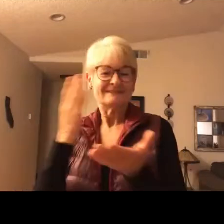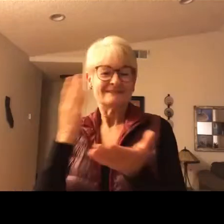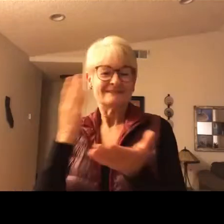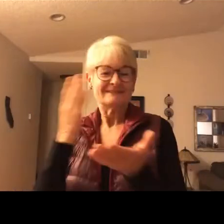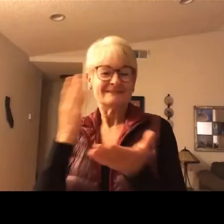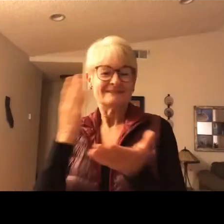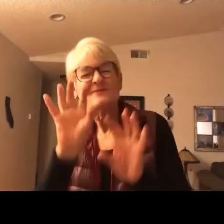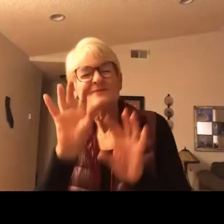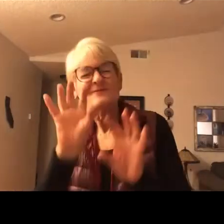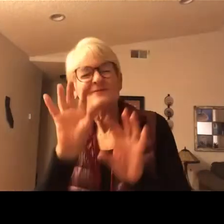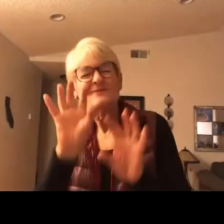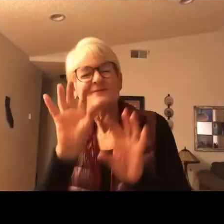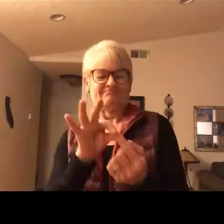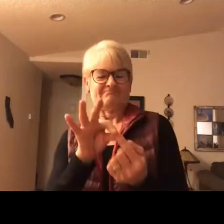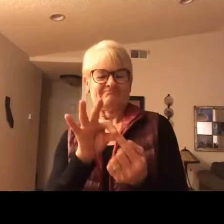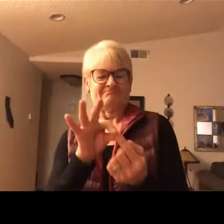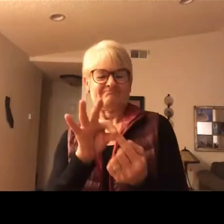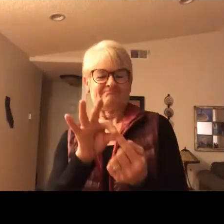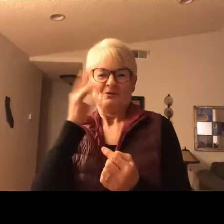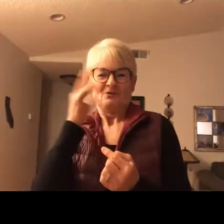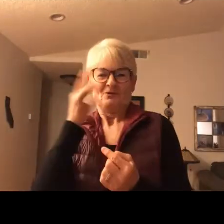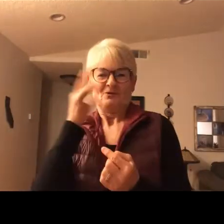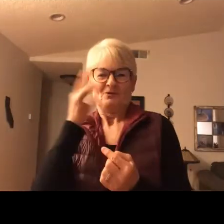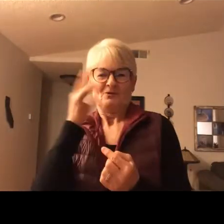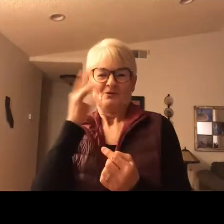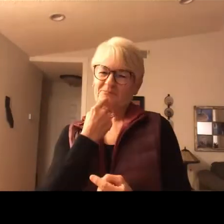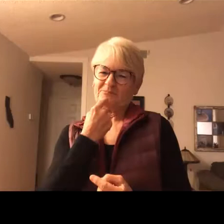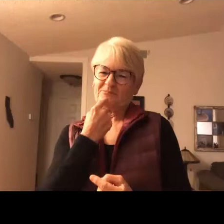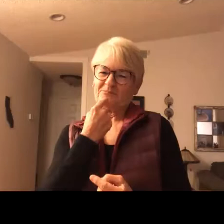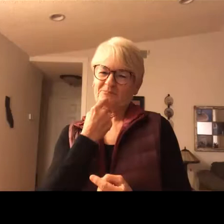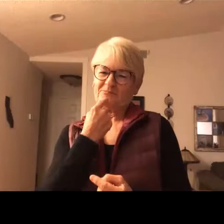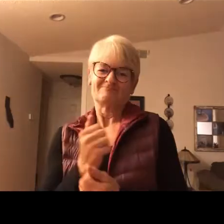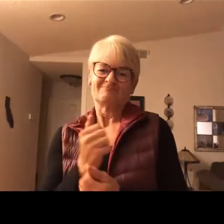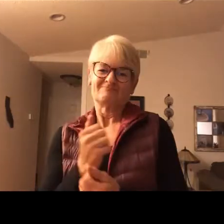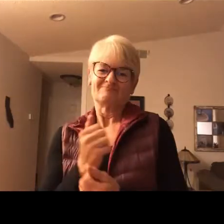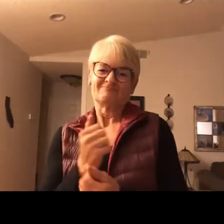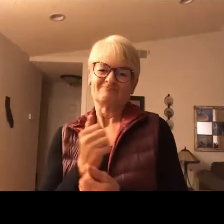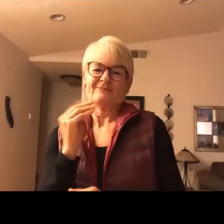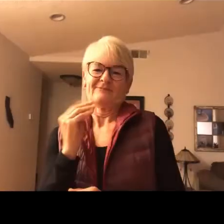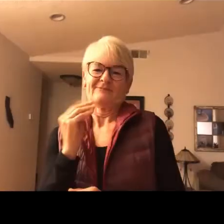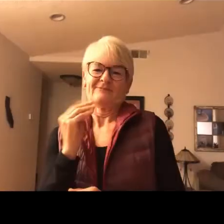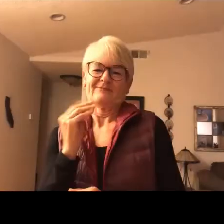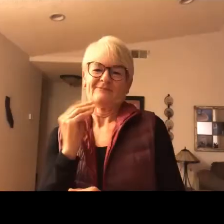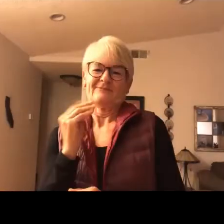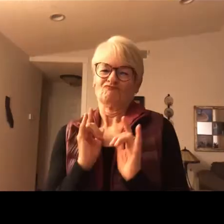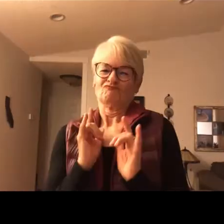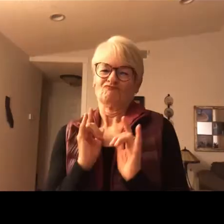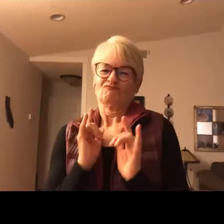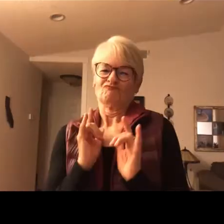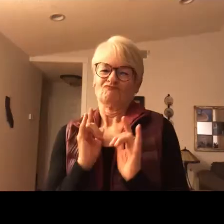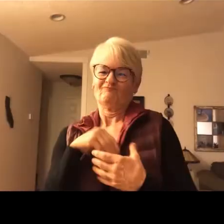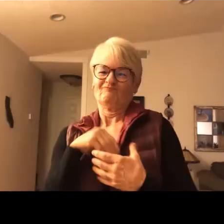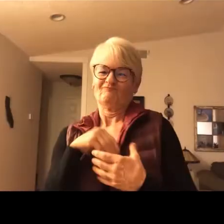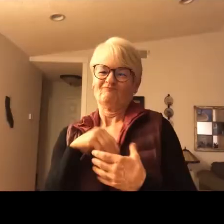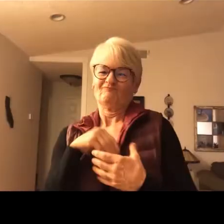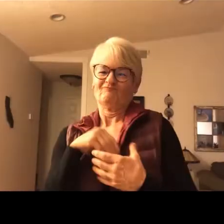always. He would just sign it as that same. I'm just gonna miss that about